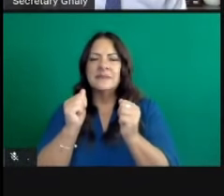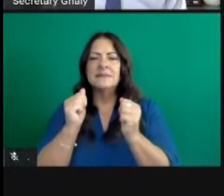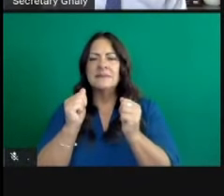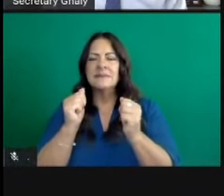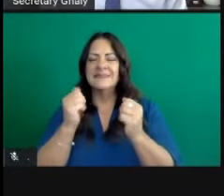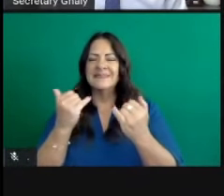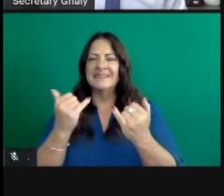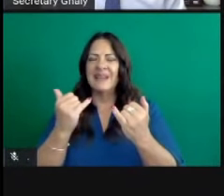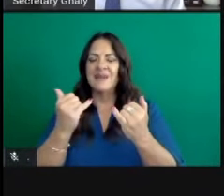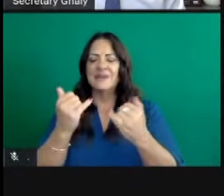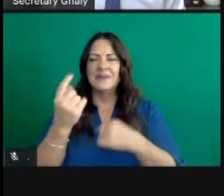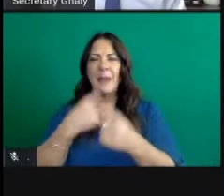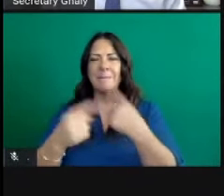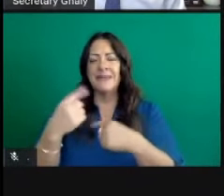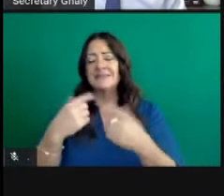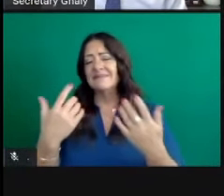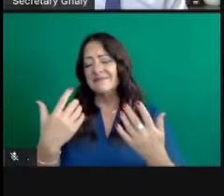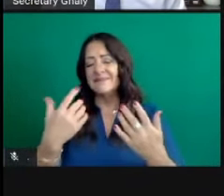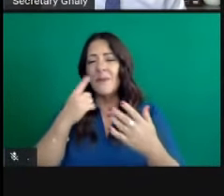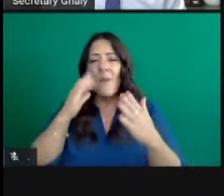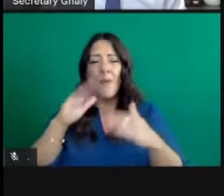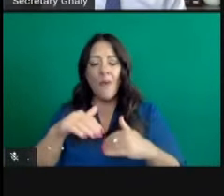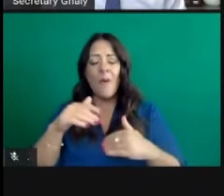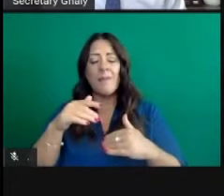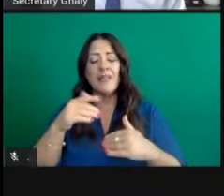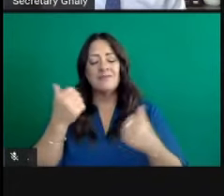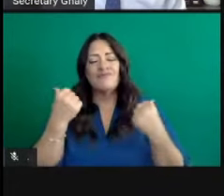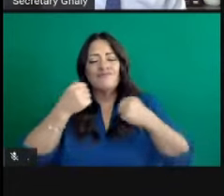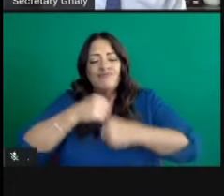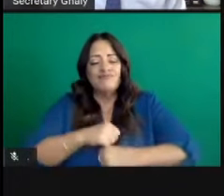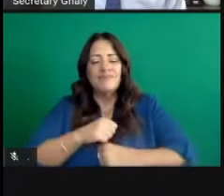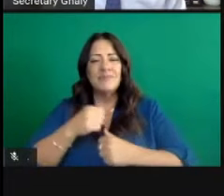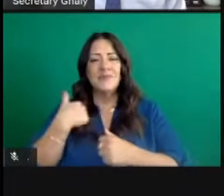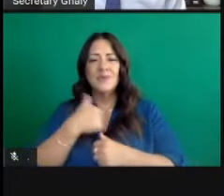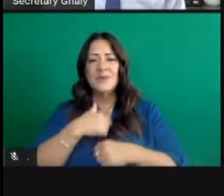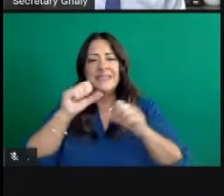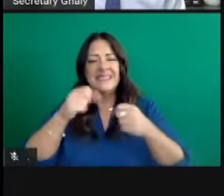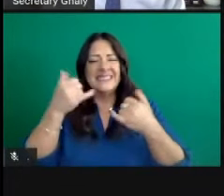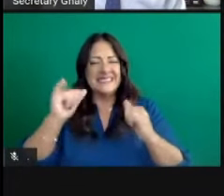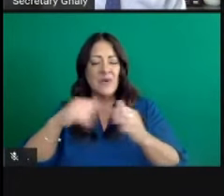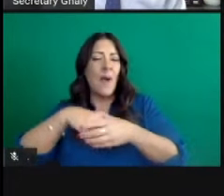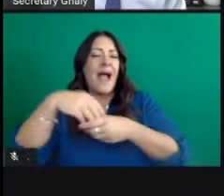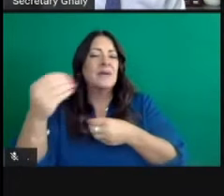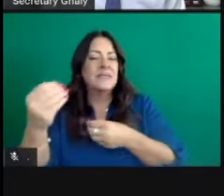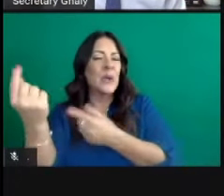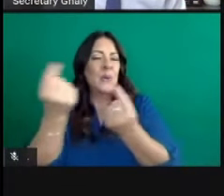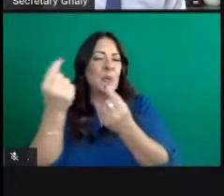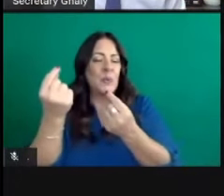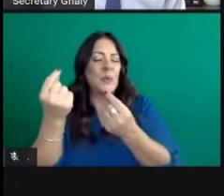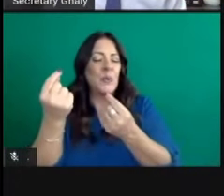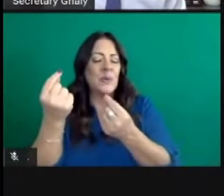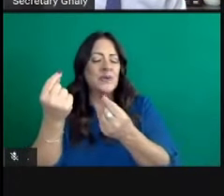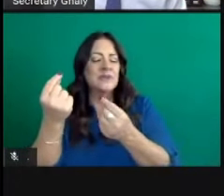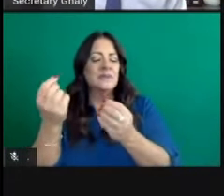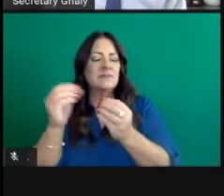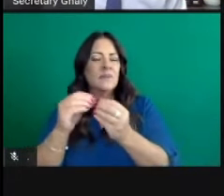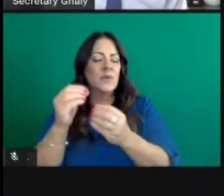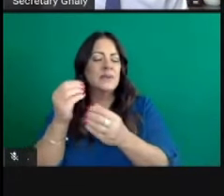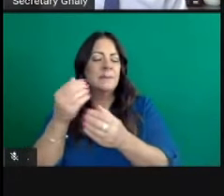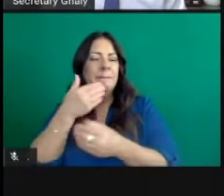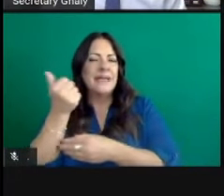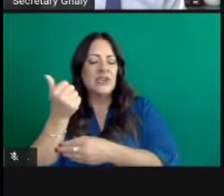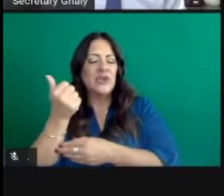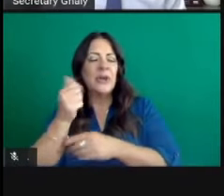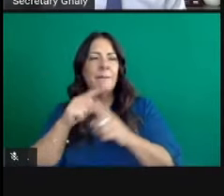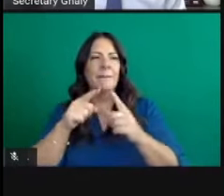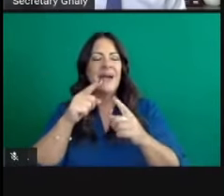And hopefully we can bundle up and still keep a lot of our activities outdoors. We know that's increasingly difficult, but